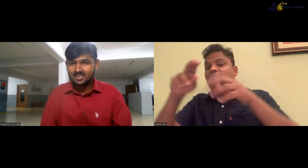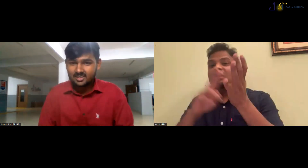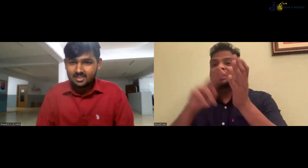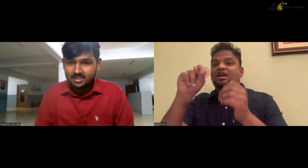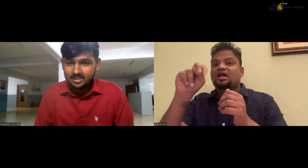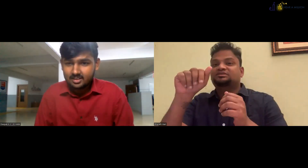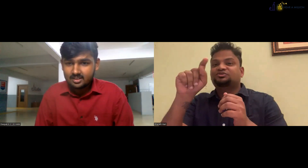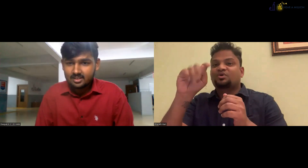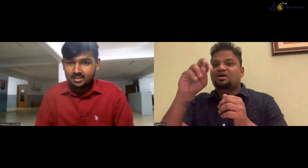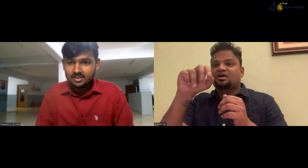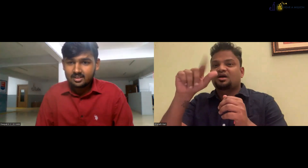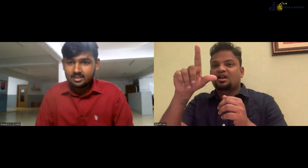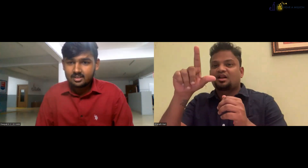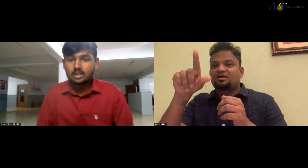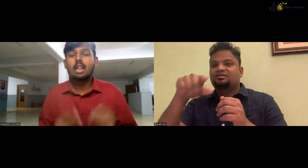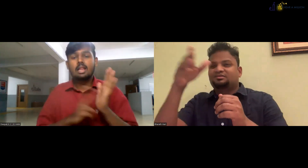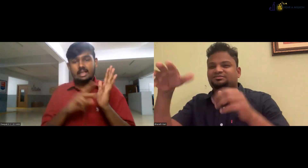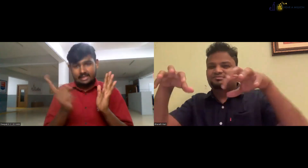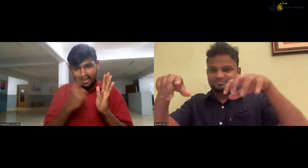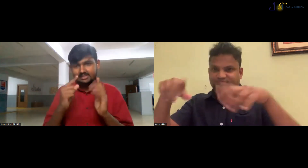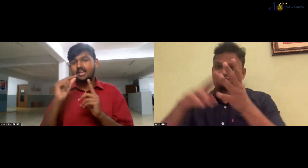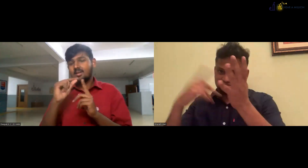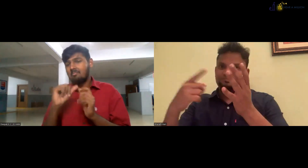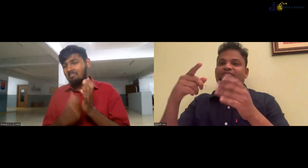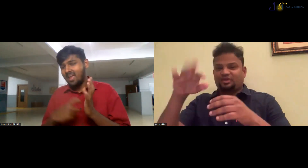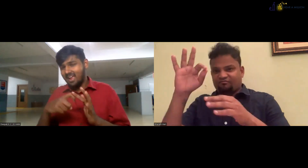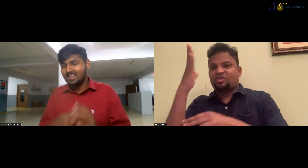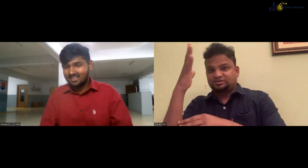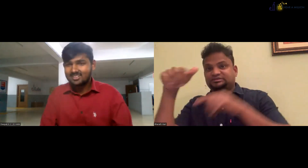we went to zoo, and at the